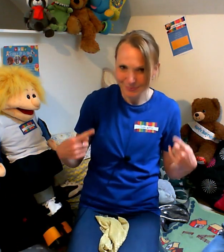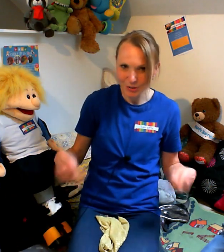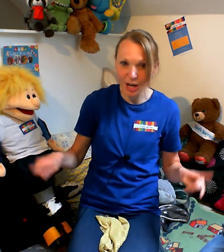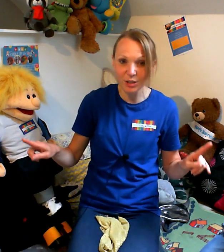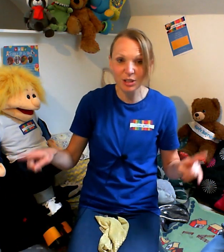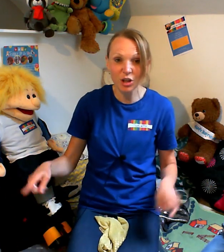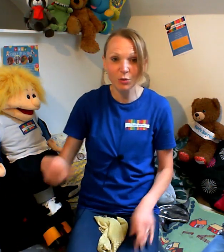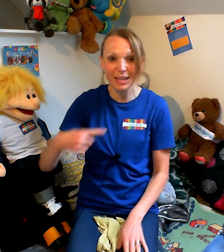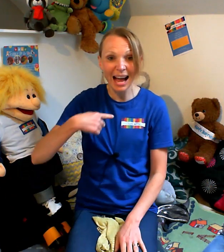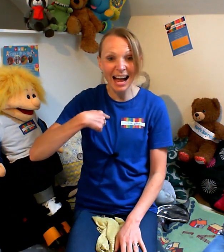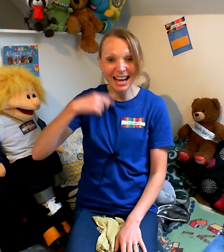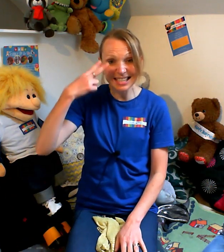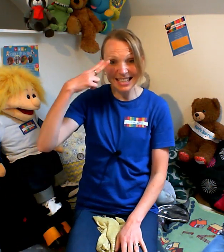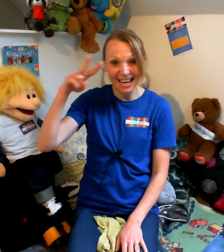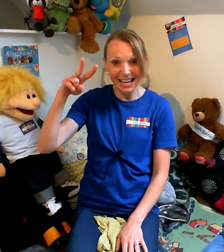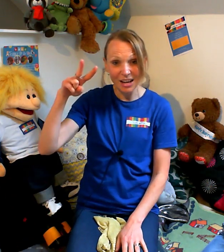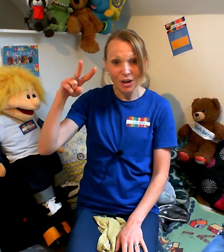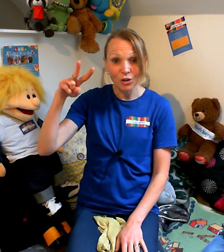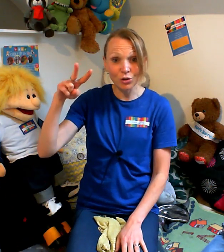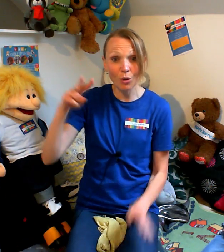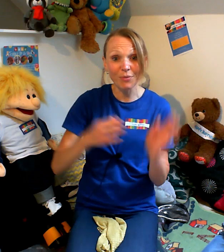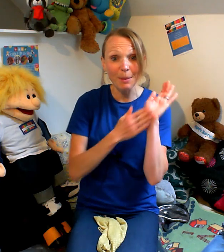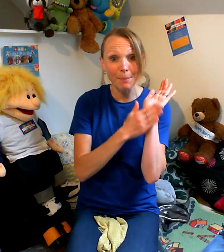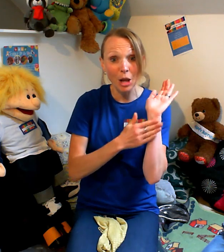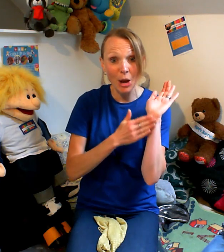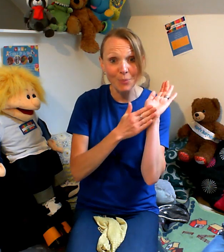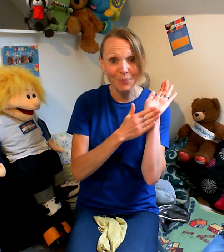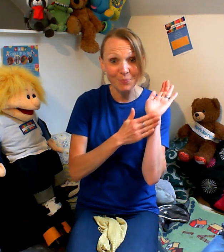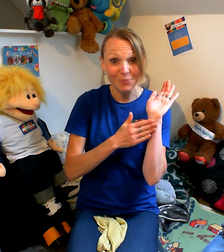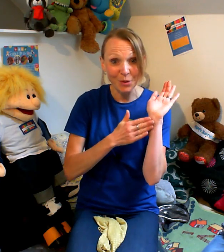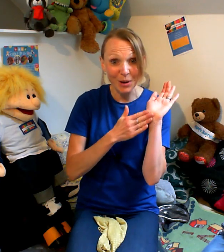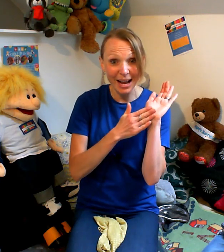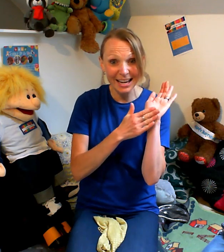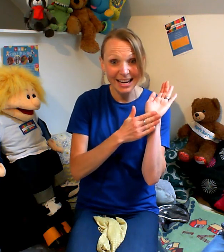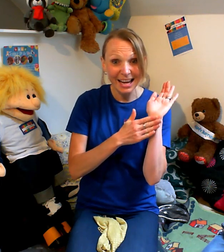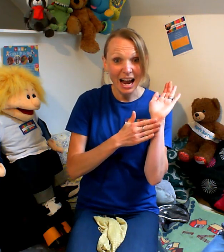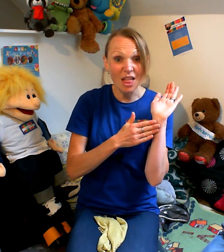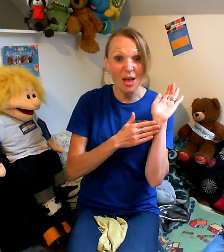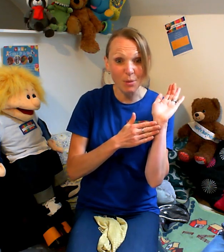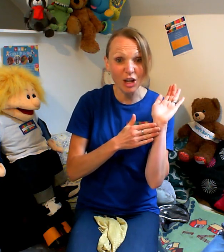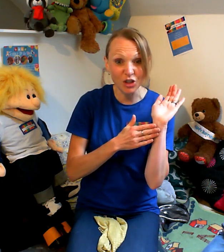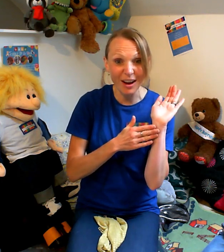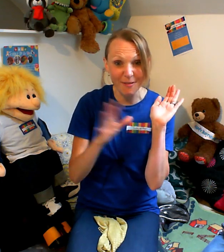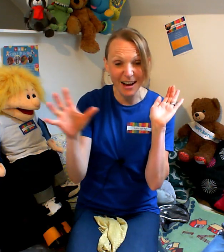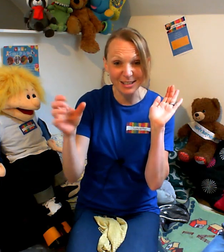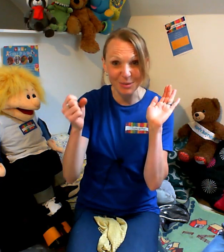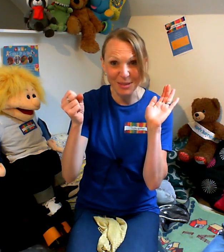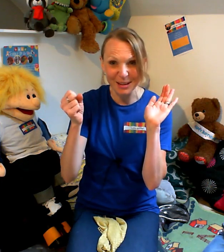Okay, so it started with, I see something blue. Okay, and then we're going to try and find something.